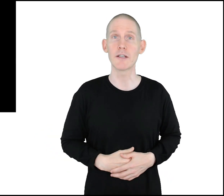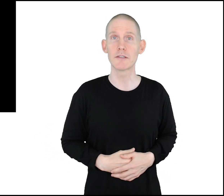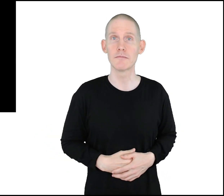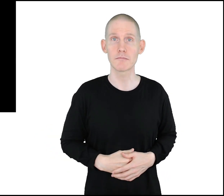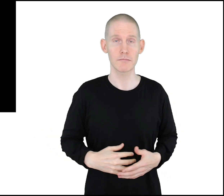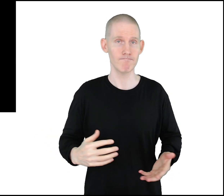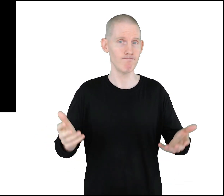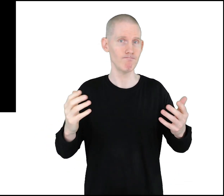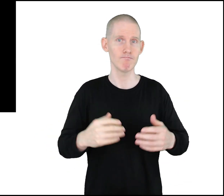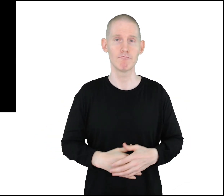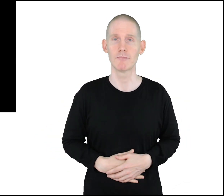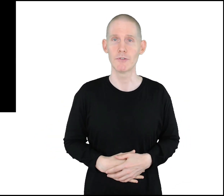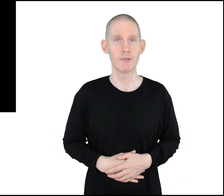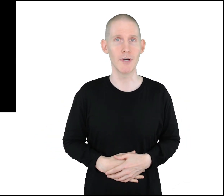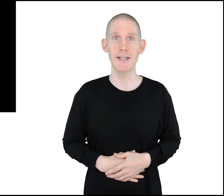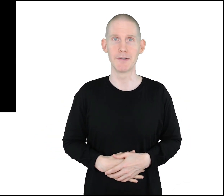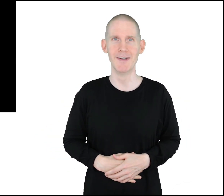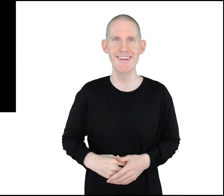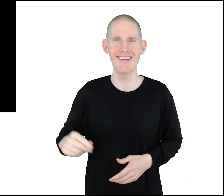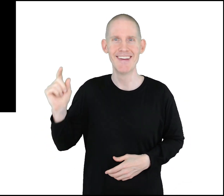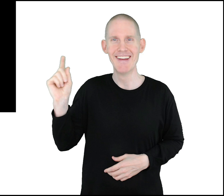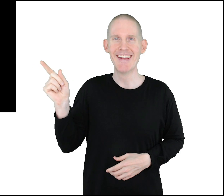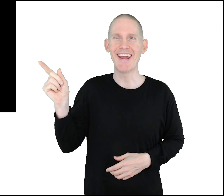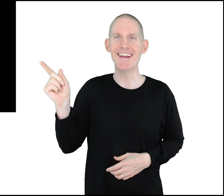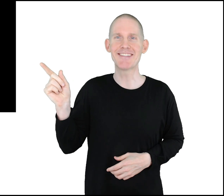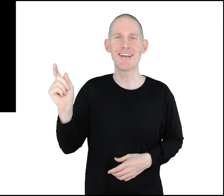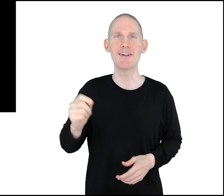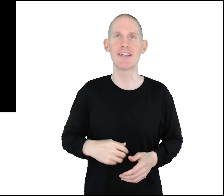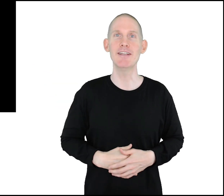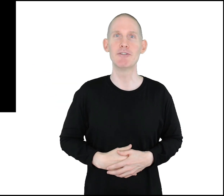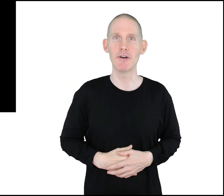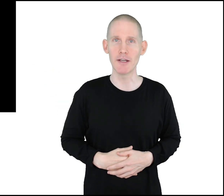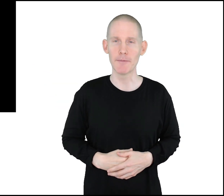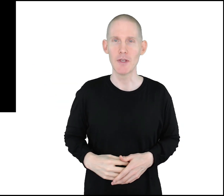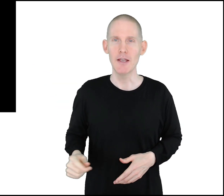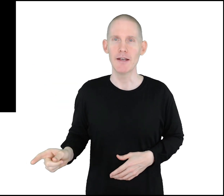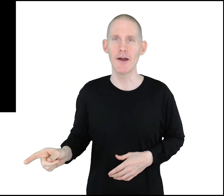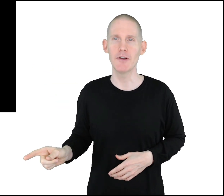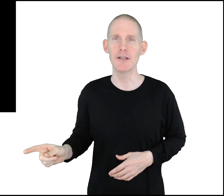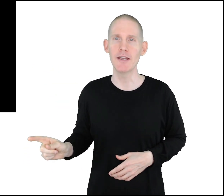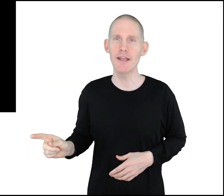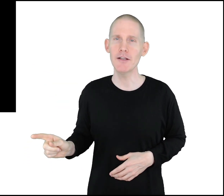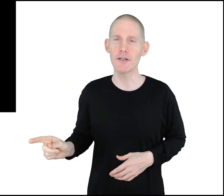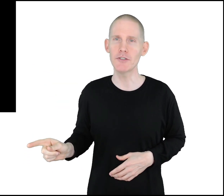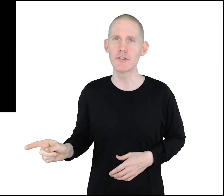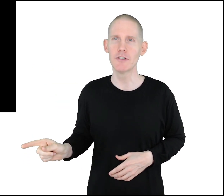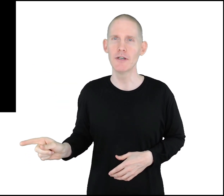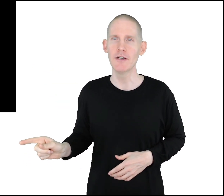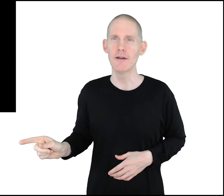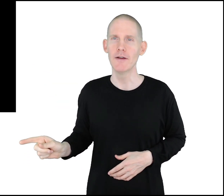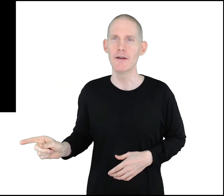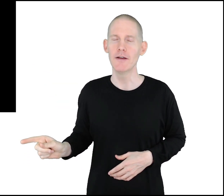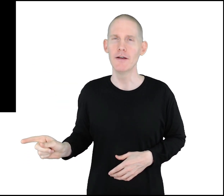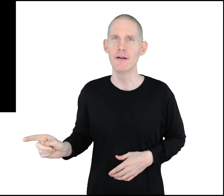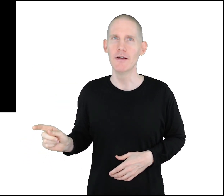drinks. Great. ASL, he drink. Now in English,